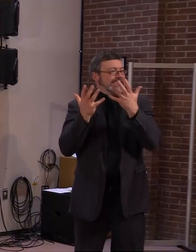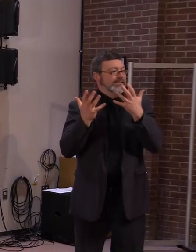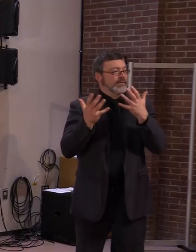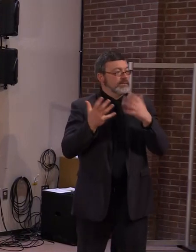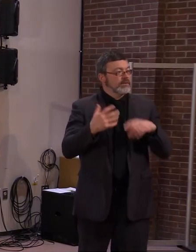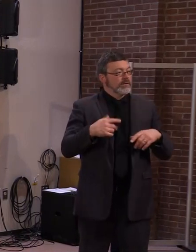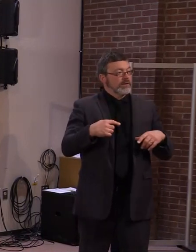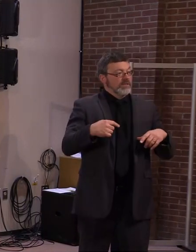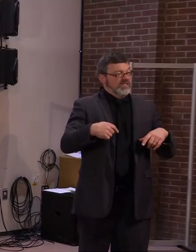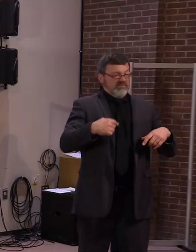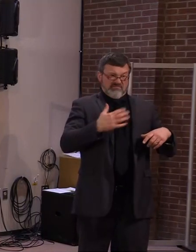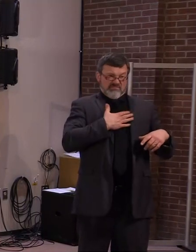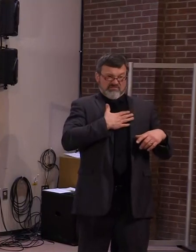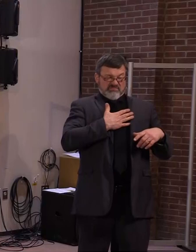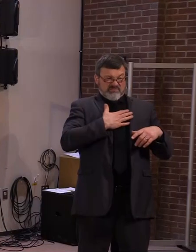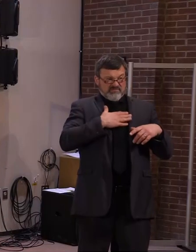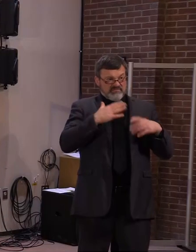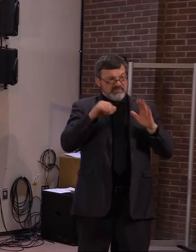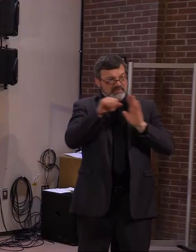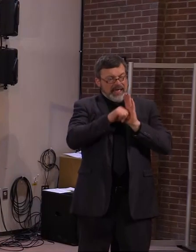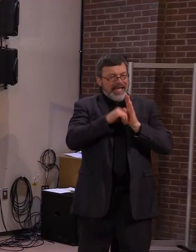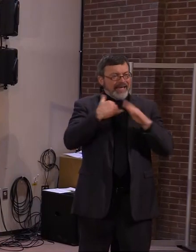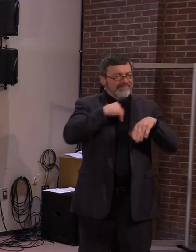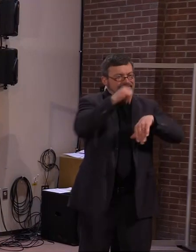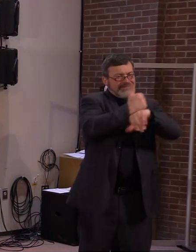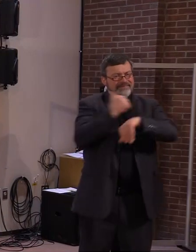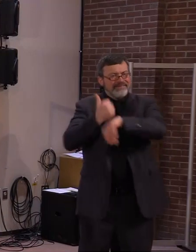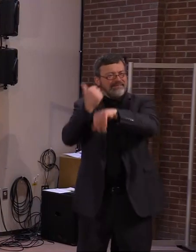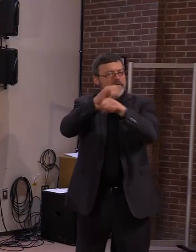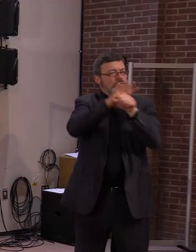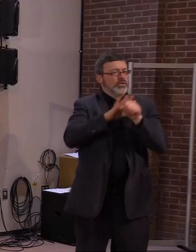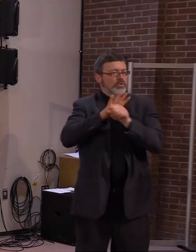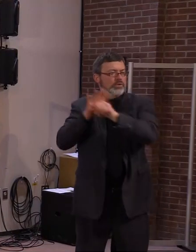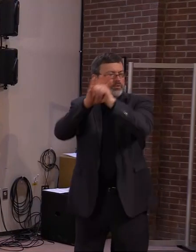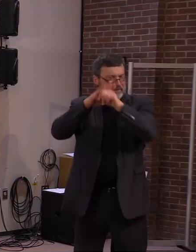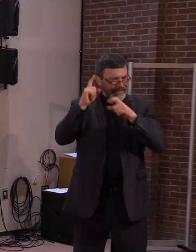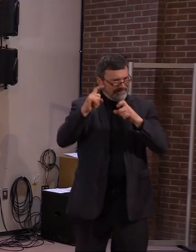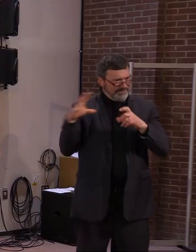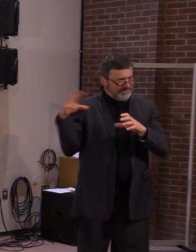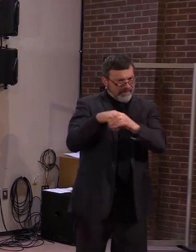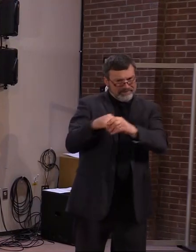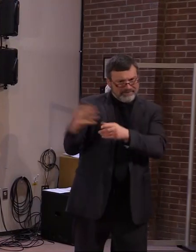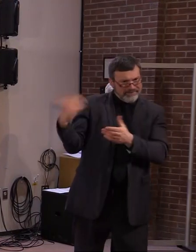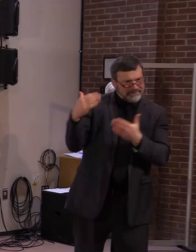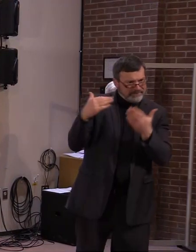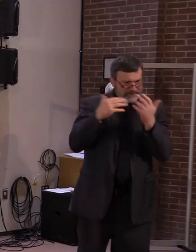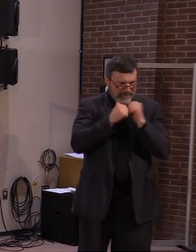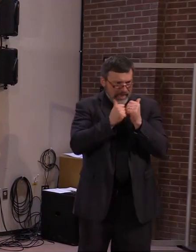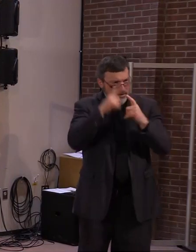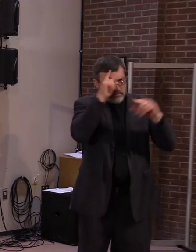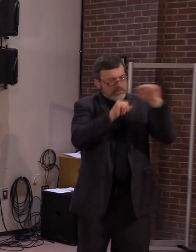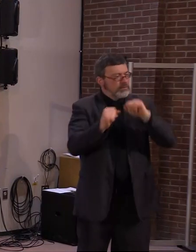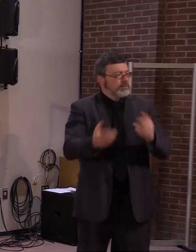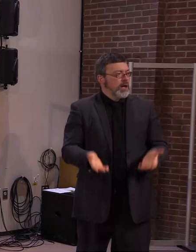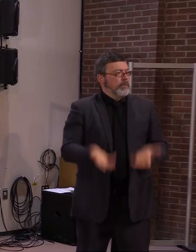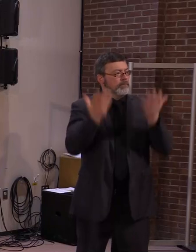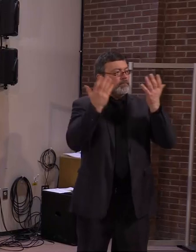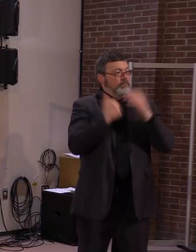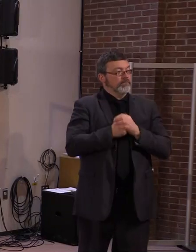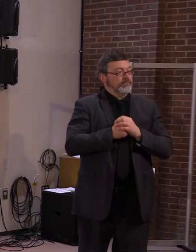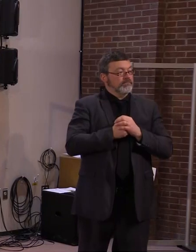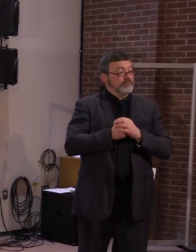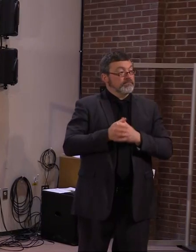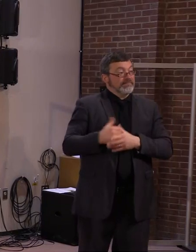social emotional supports. In our earlier education recovery planning, we had envisioned leveraging what we